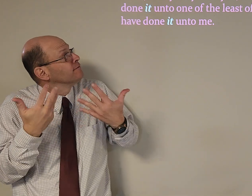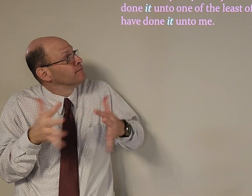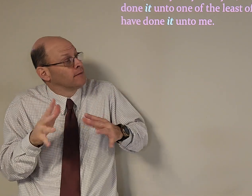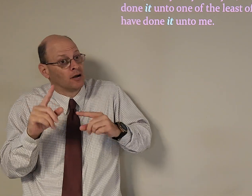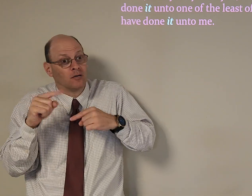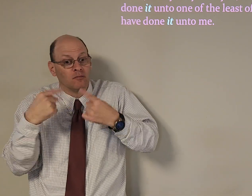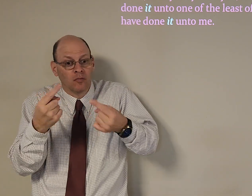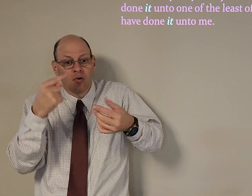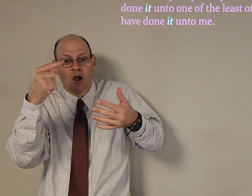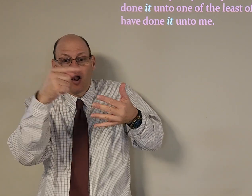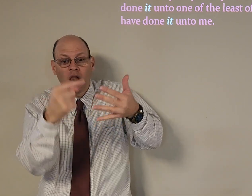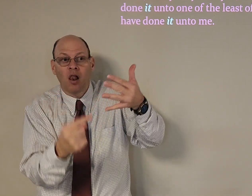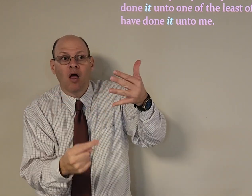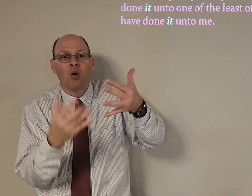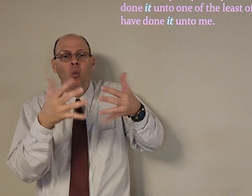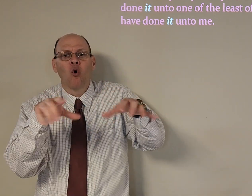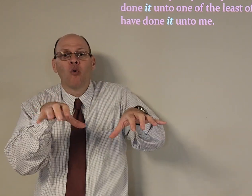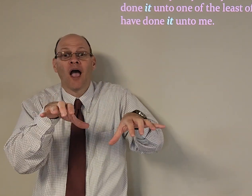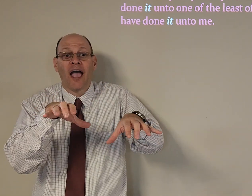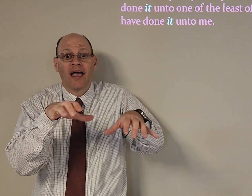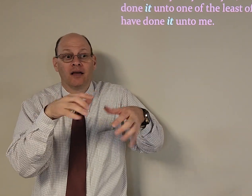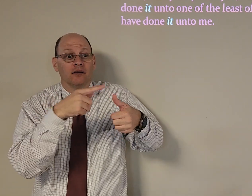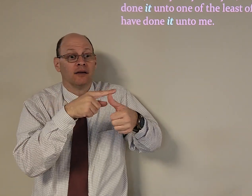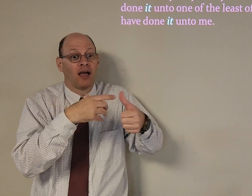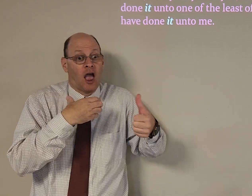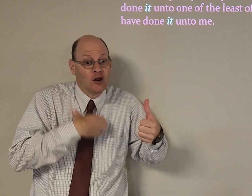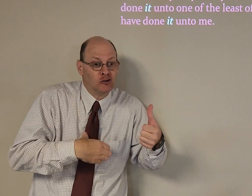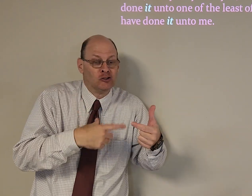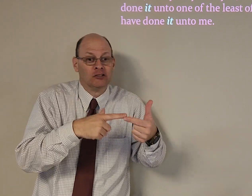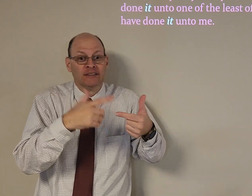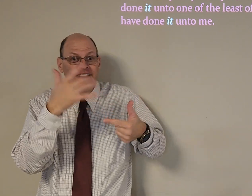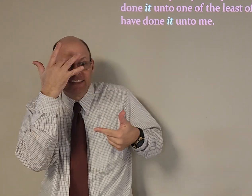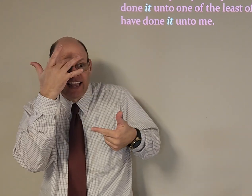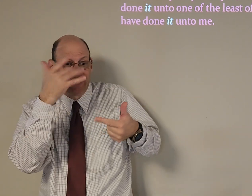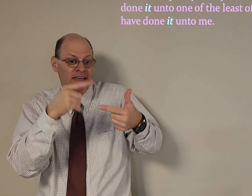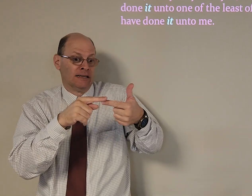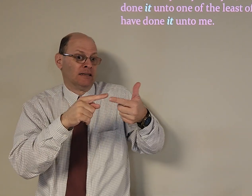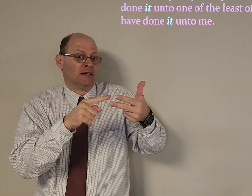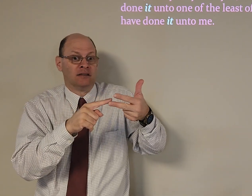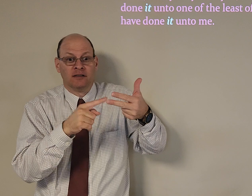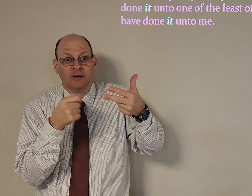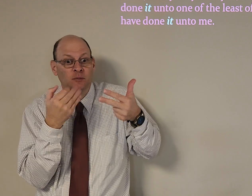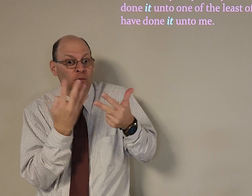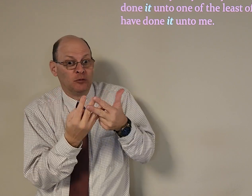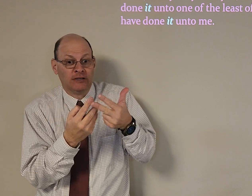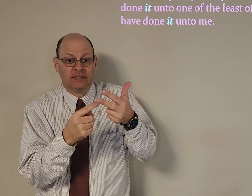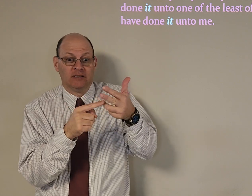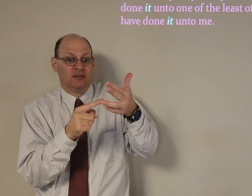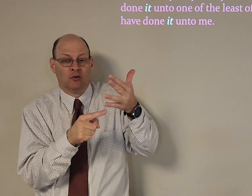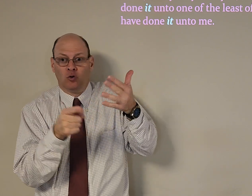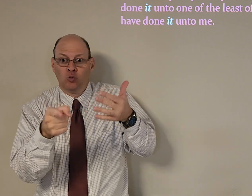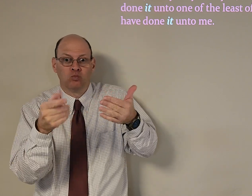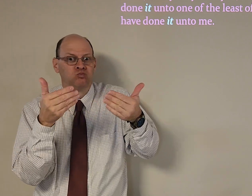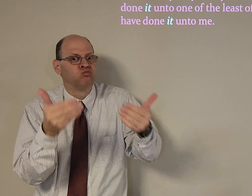inasmuch as ye have done it unto one of the least of these my brethren.